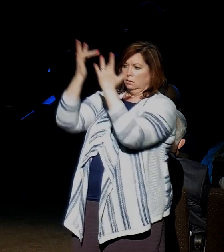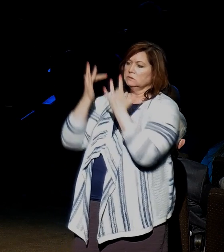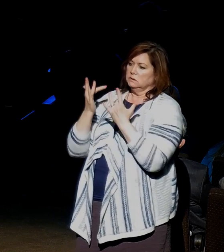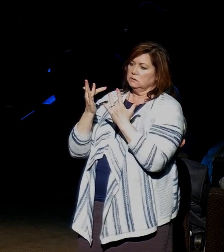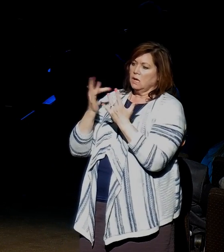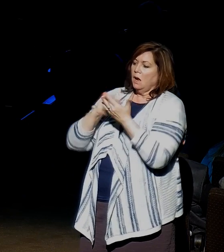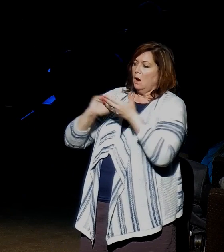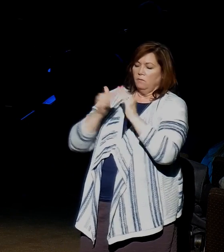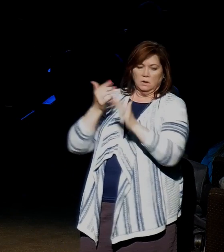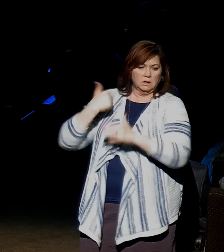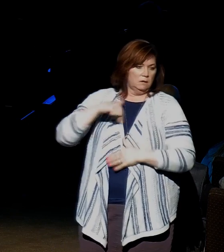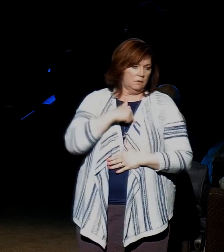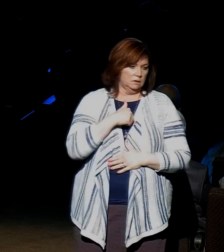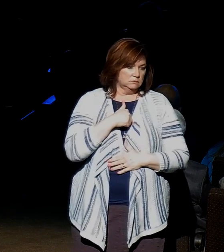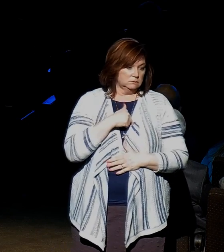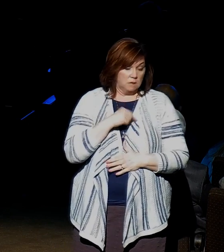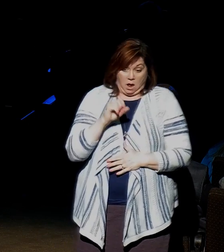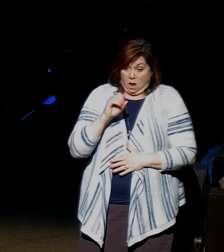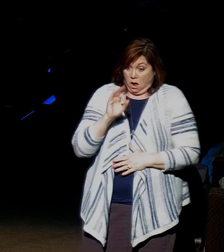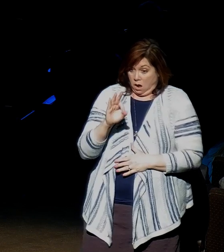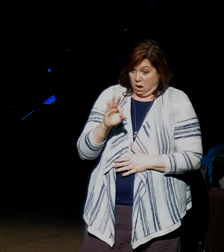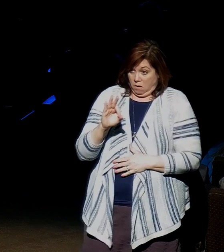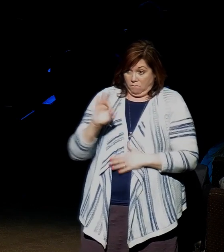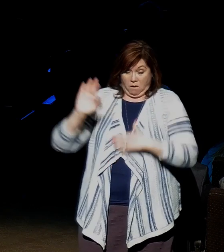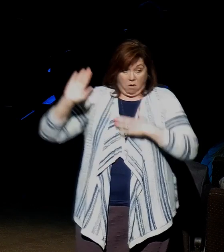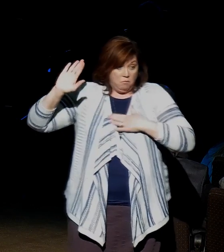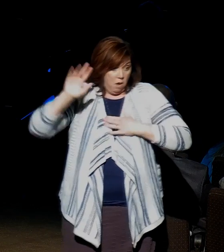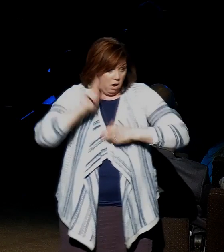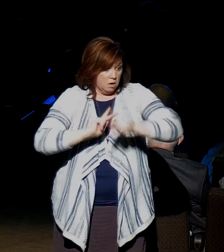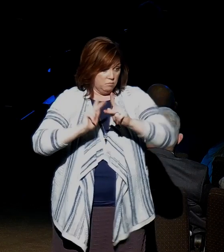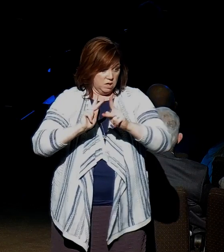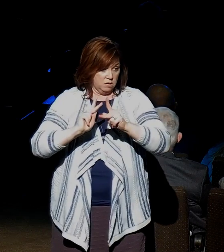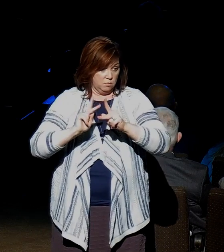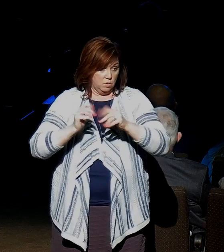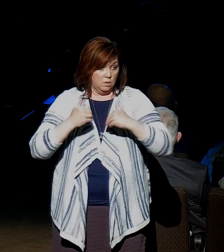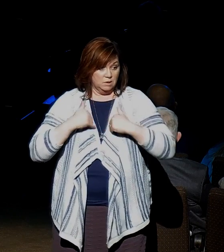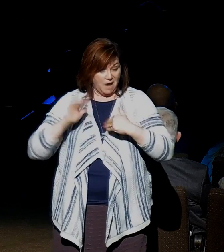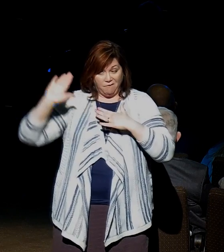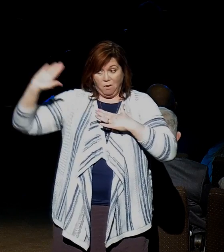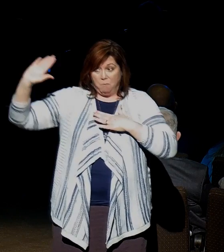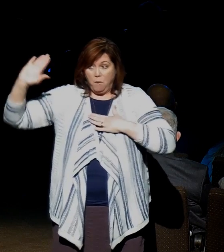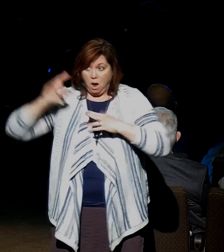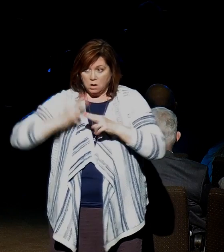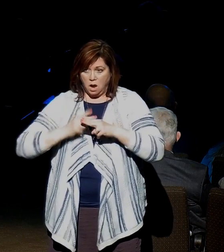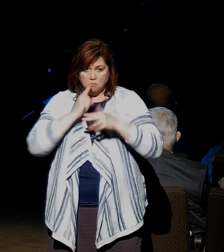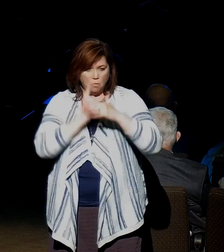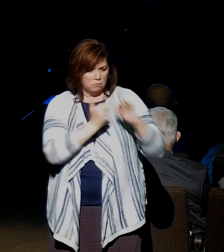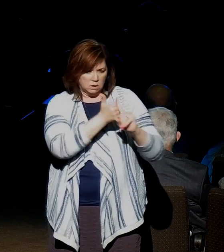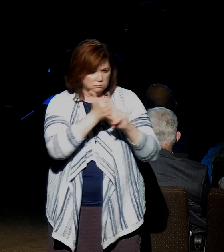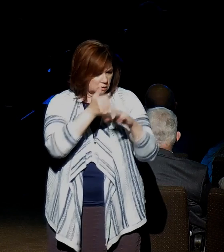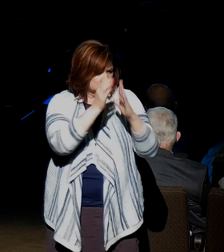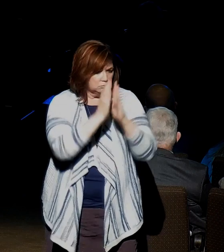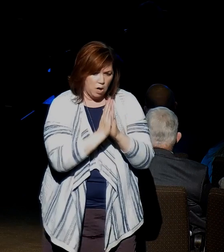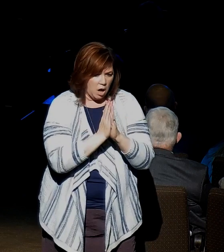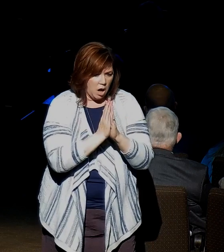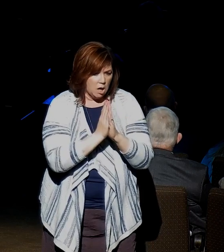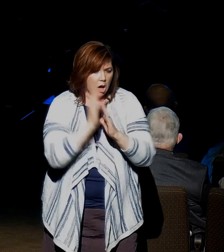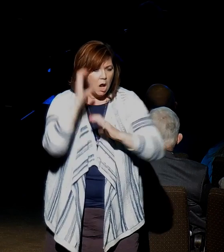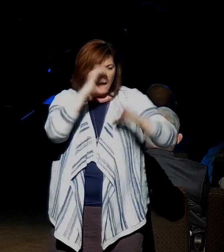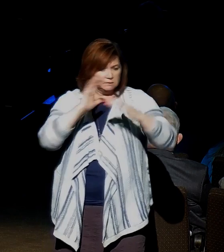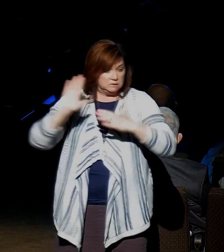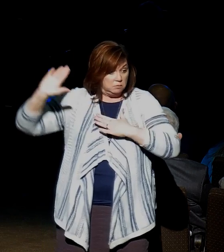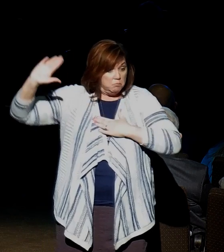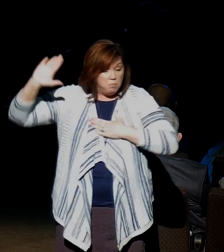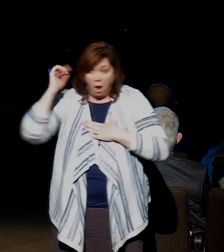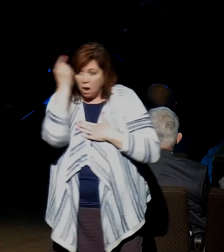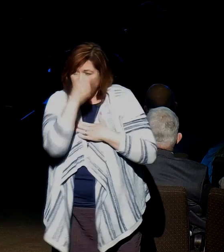my people, which are called by my name, shall humble themselves and pray and seek my face and turn